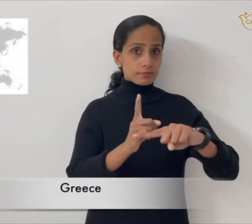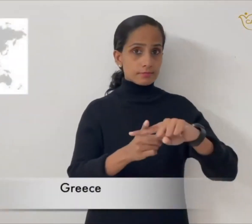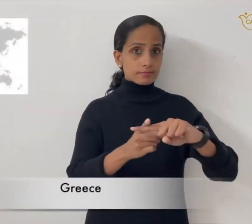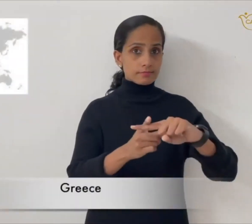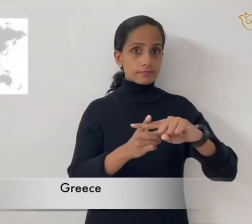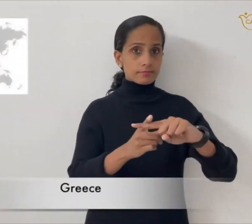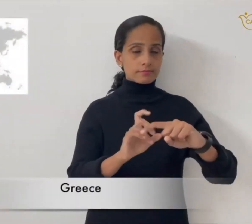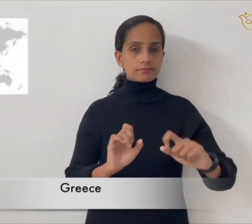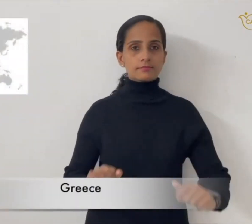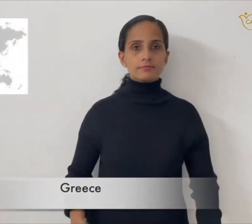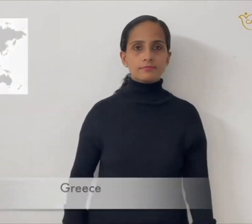Greece,